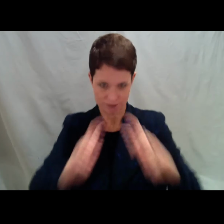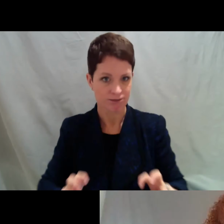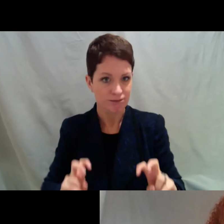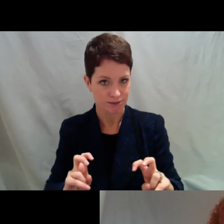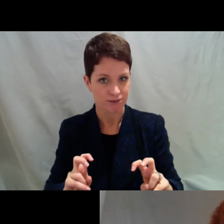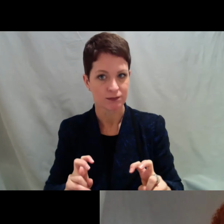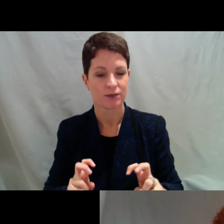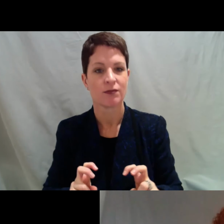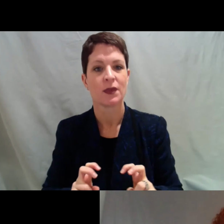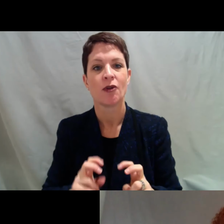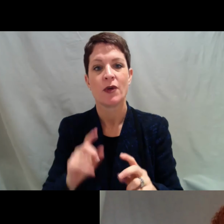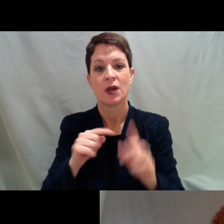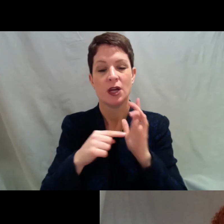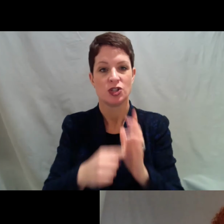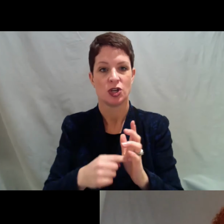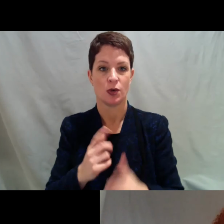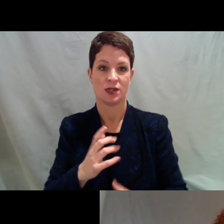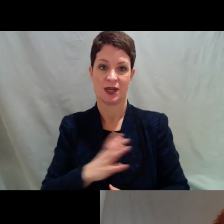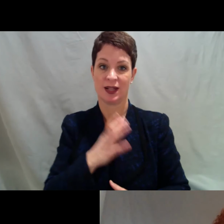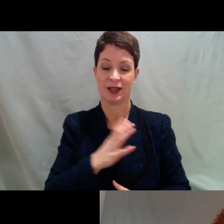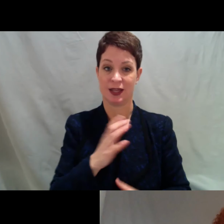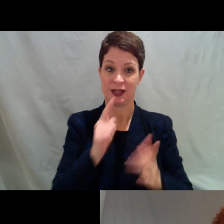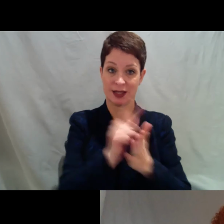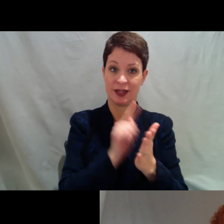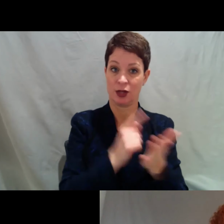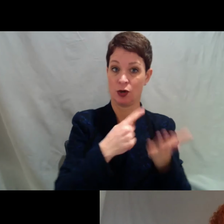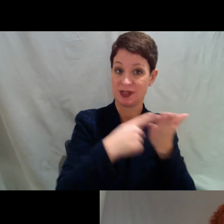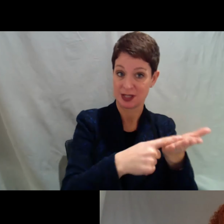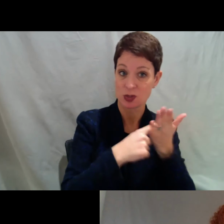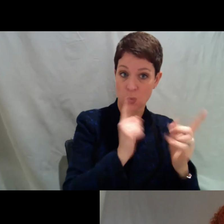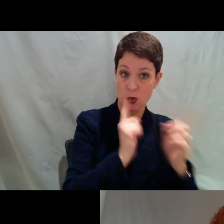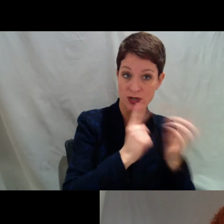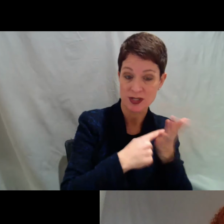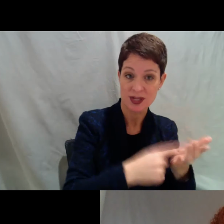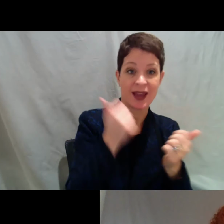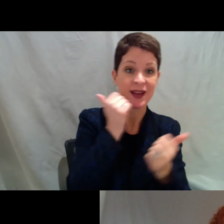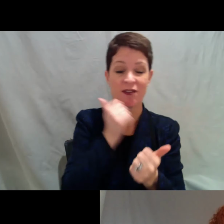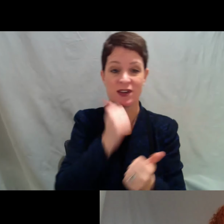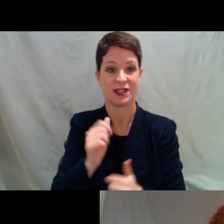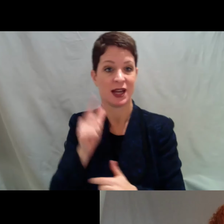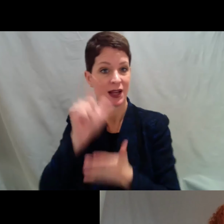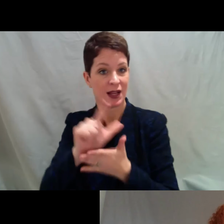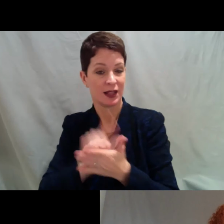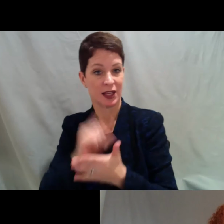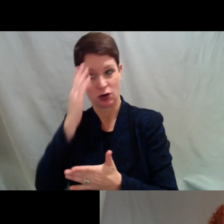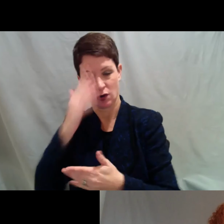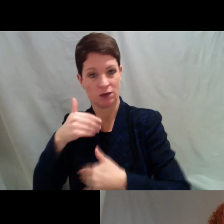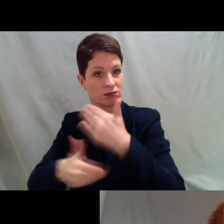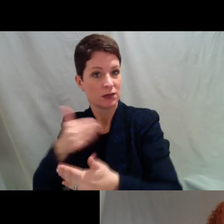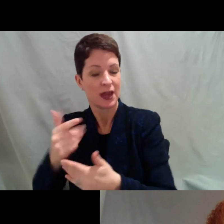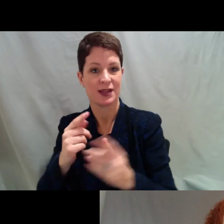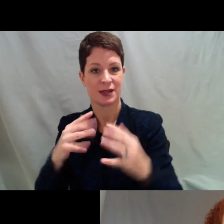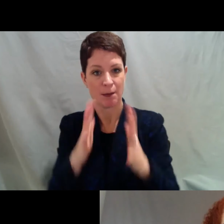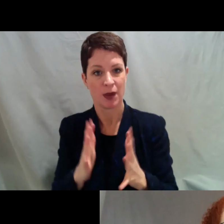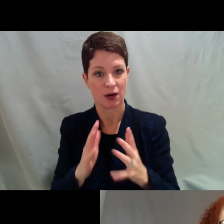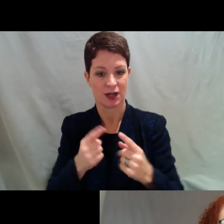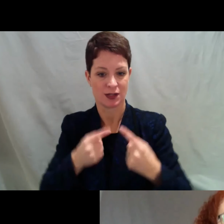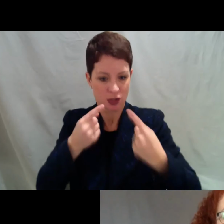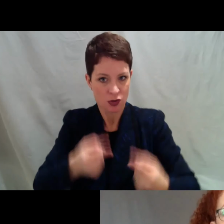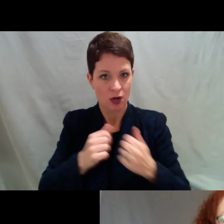It charts elite legal discourse and everyday legal consciousness as Americans grappled with